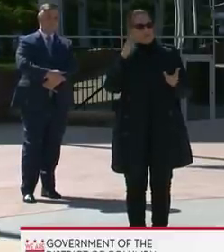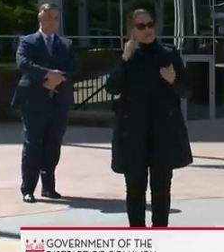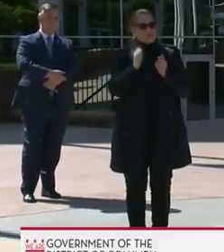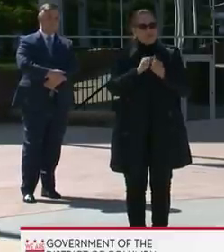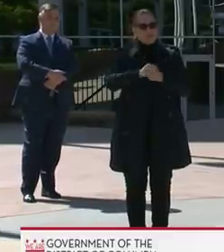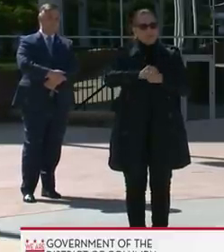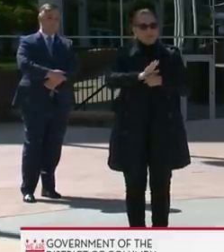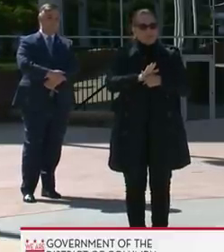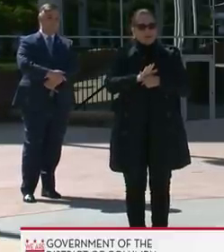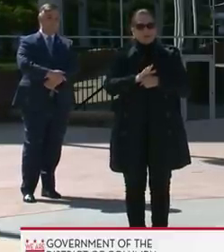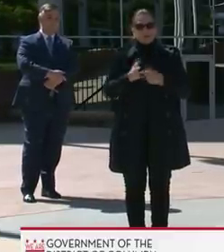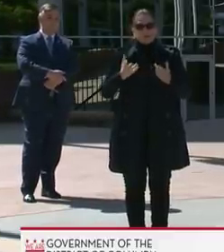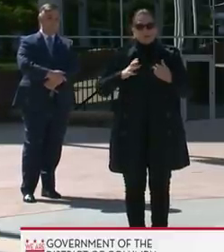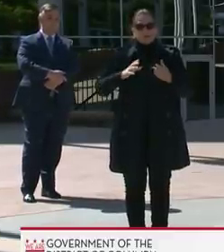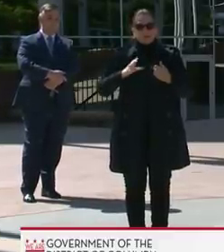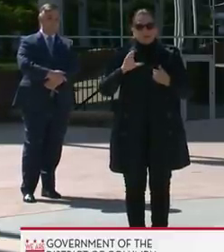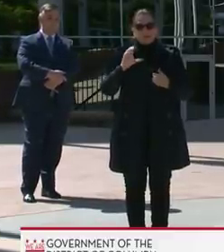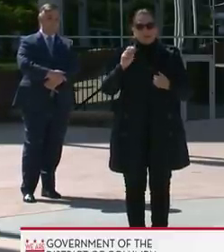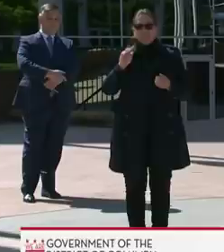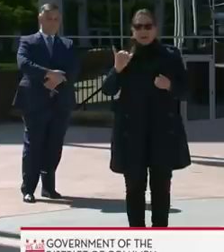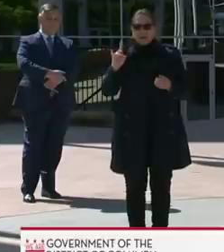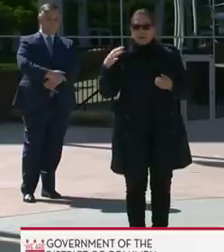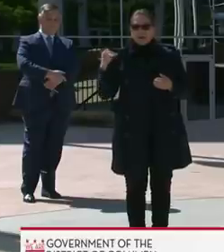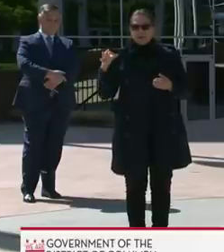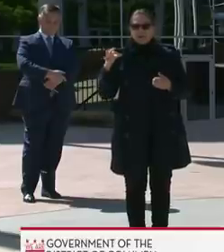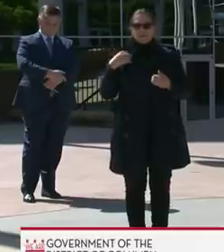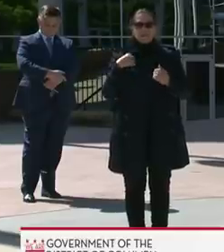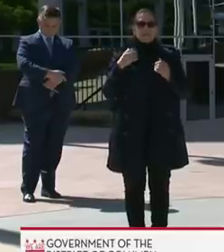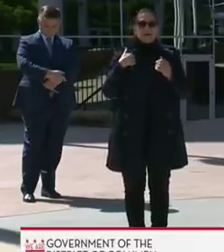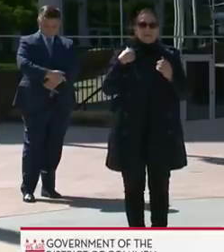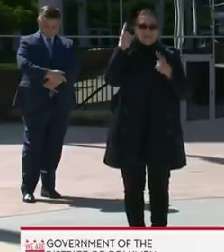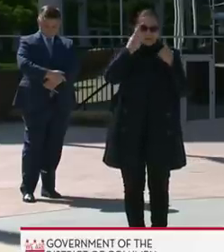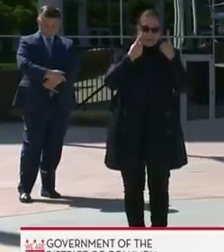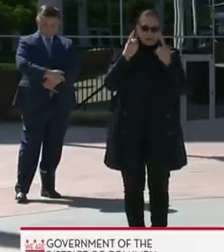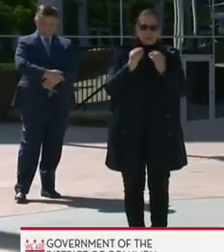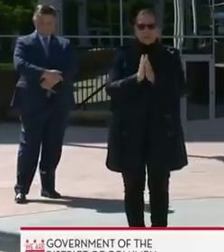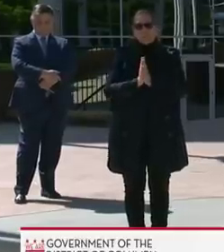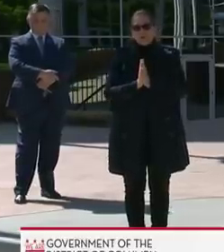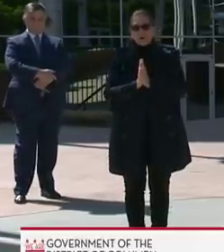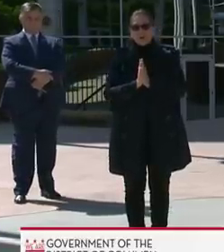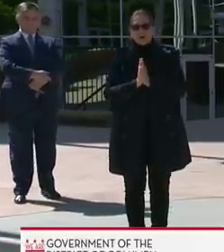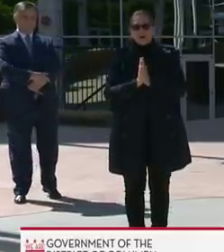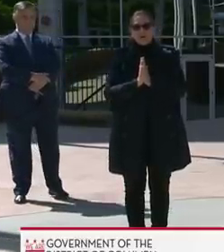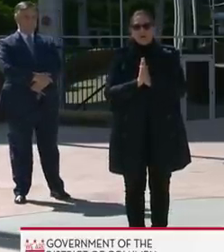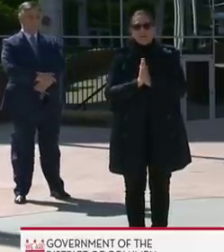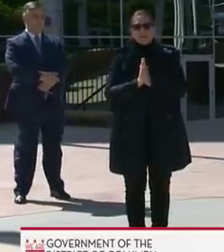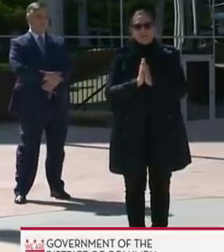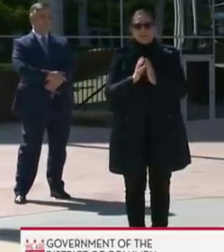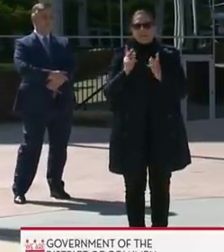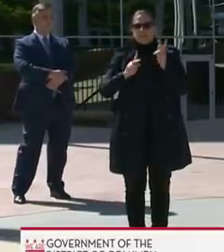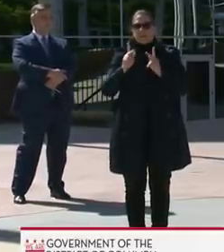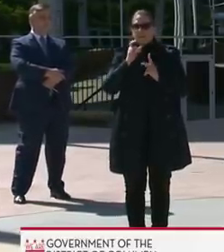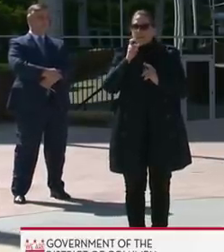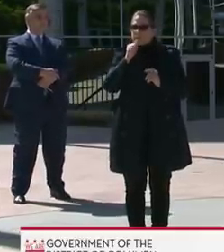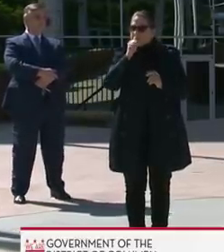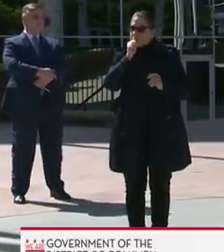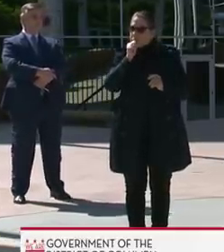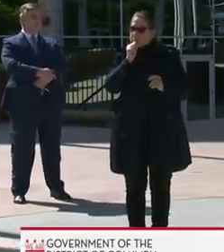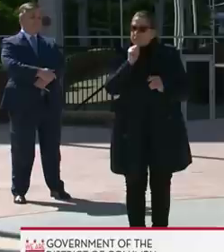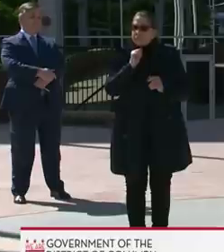certainly our thoughts and prayers are with everyone who is suffering with COVID-19, recovering